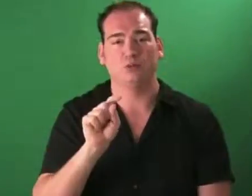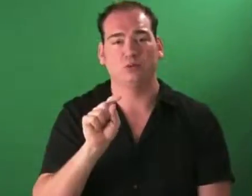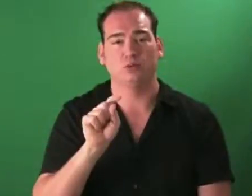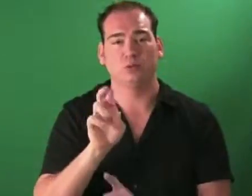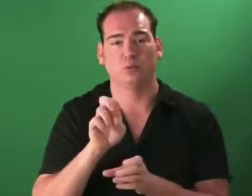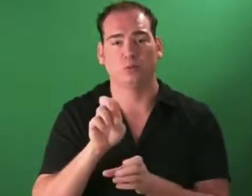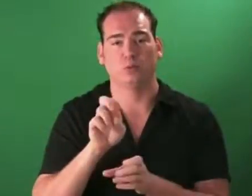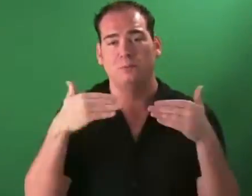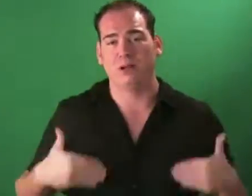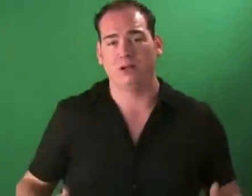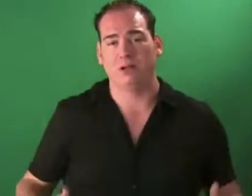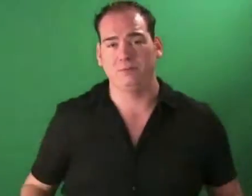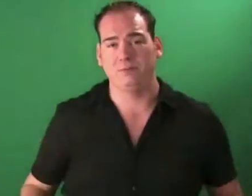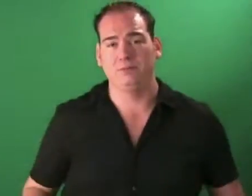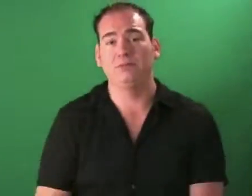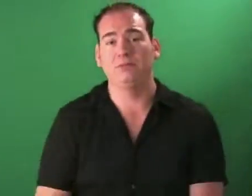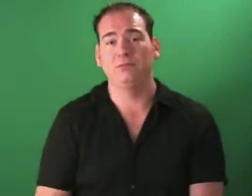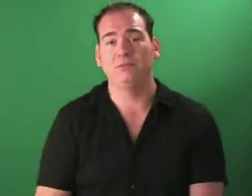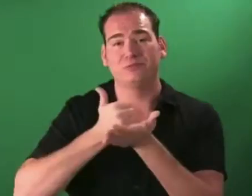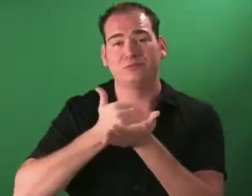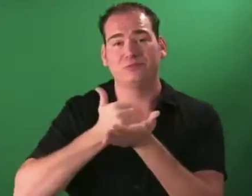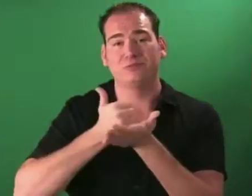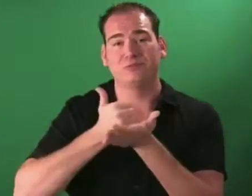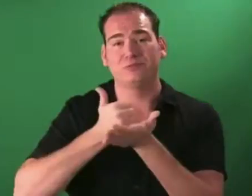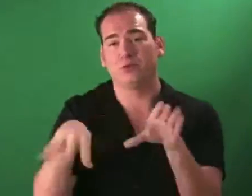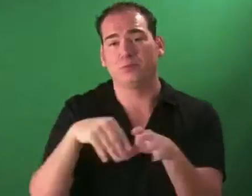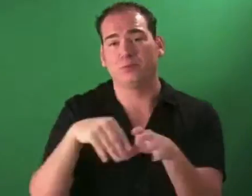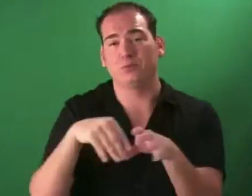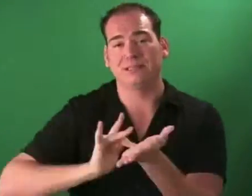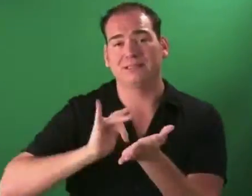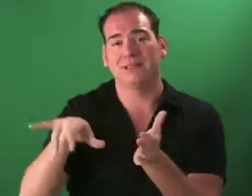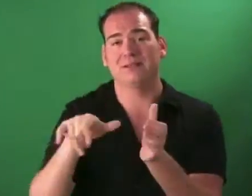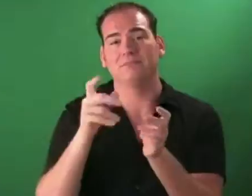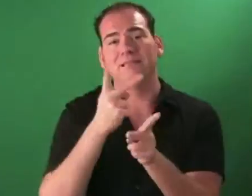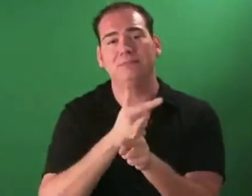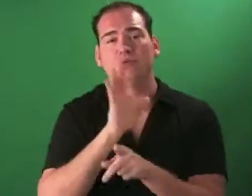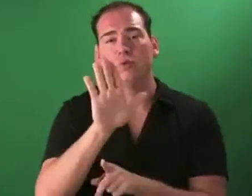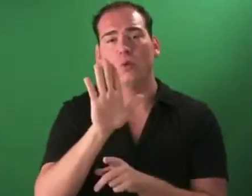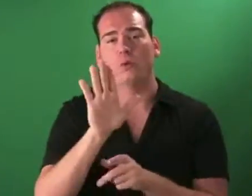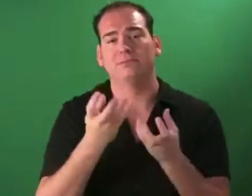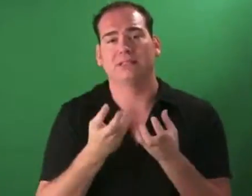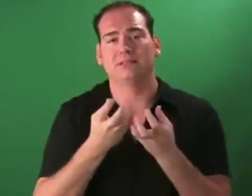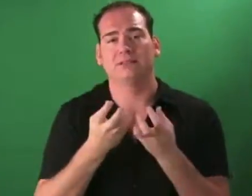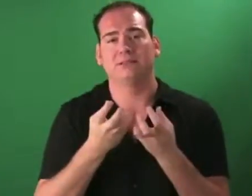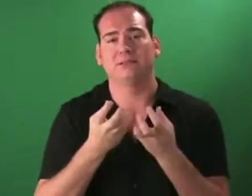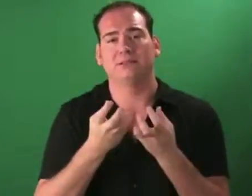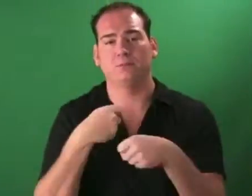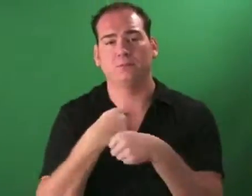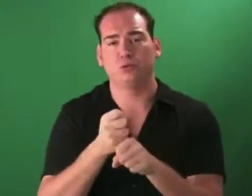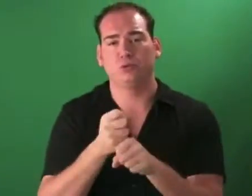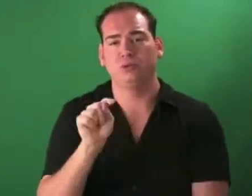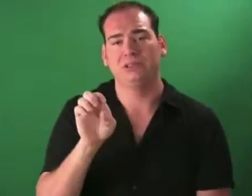And the testicles themselves make most of the male chemicals throughout the entire body. So this